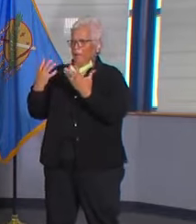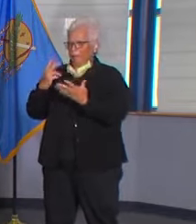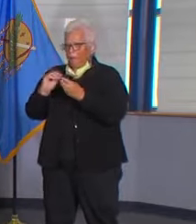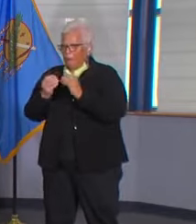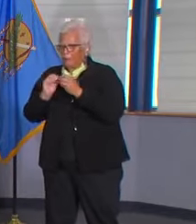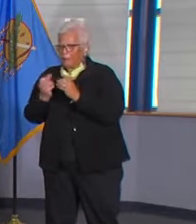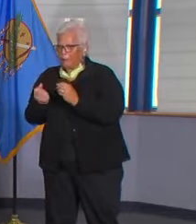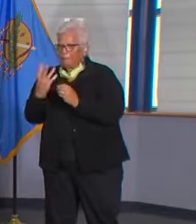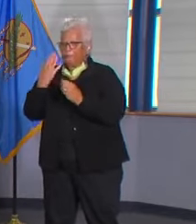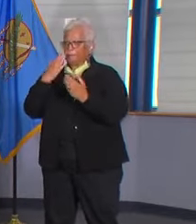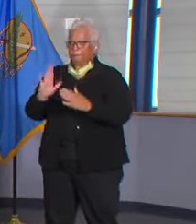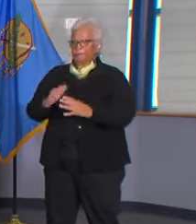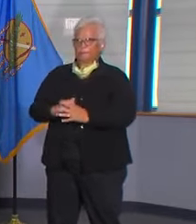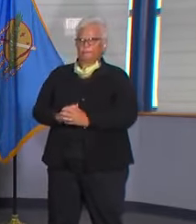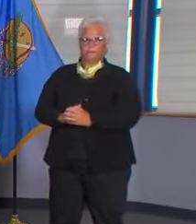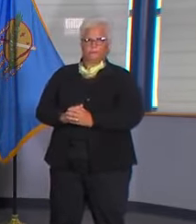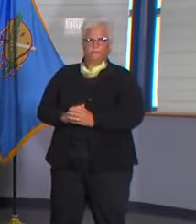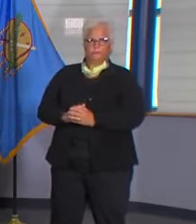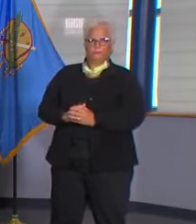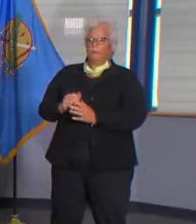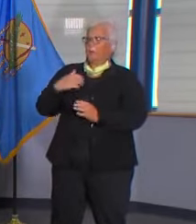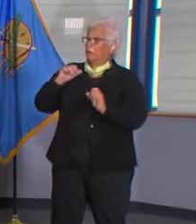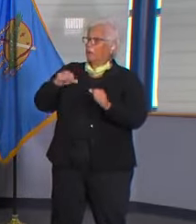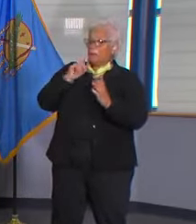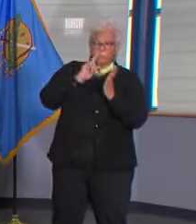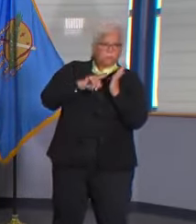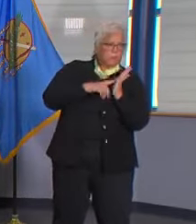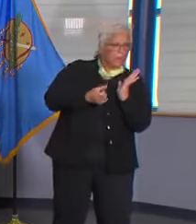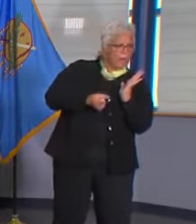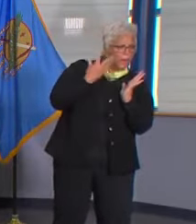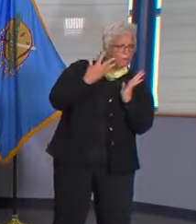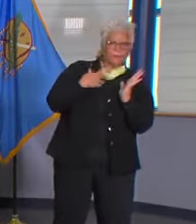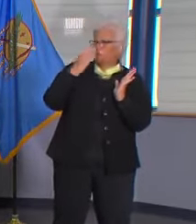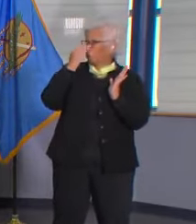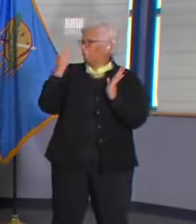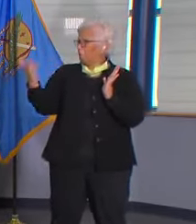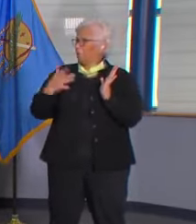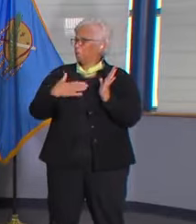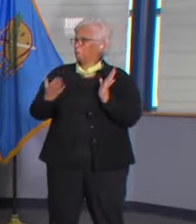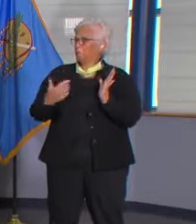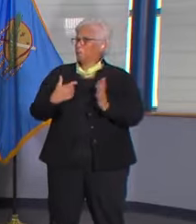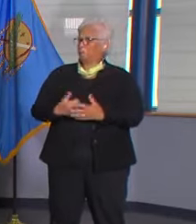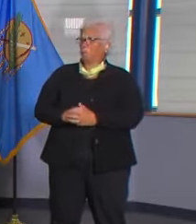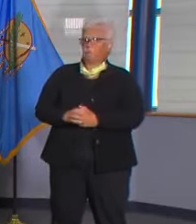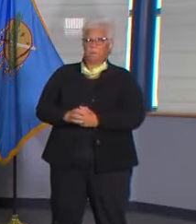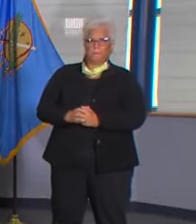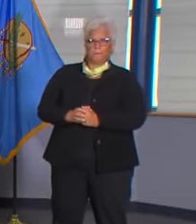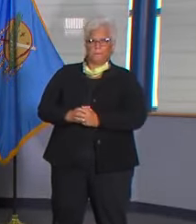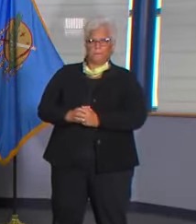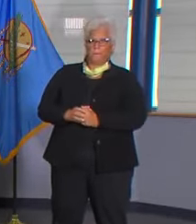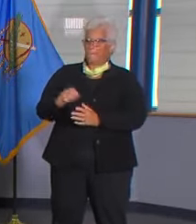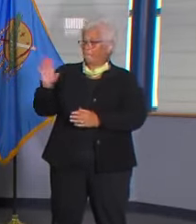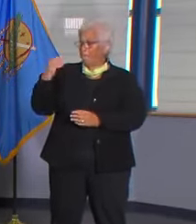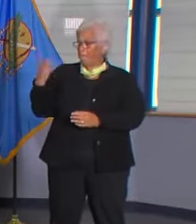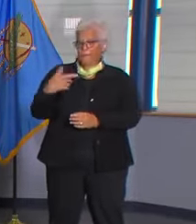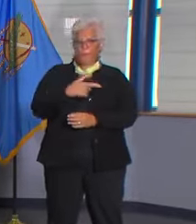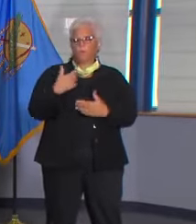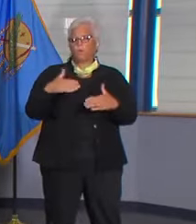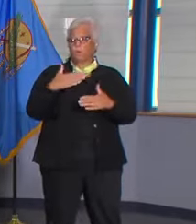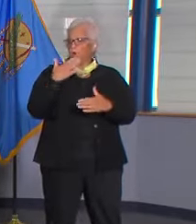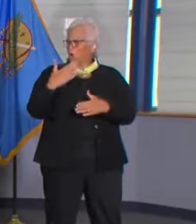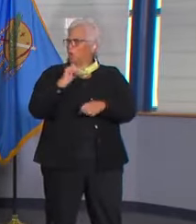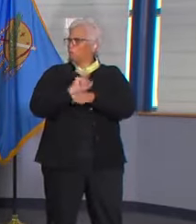wasn't in the room. So, but I can find that out for you and get that back to you. I think they're doing a really nice job. You know, we're given originally 2 weeks once we received